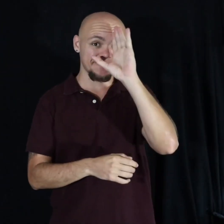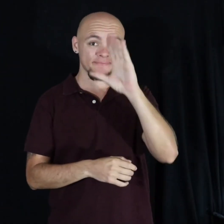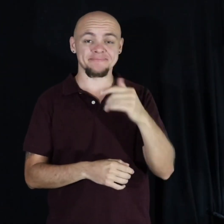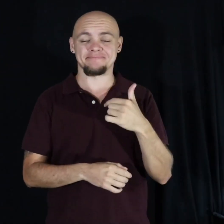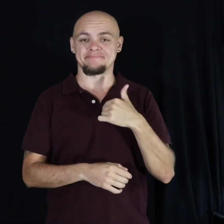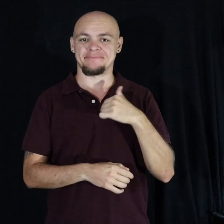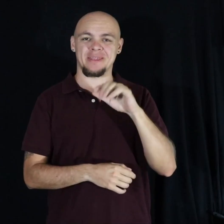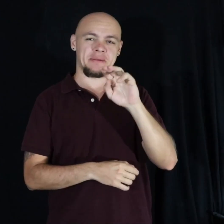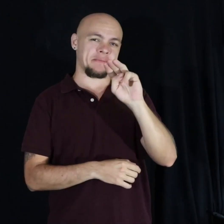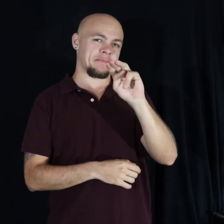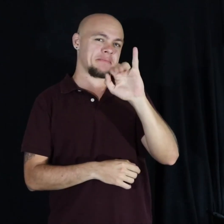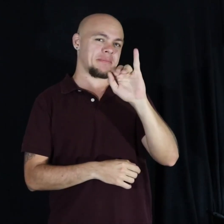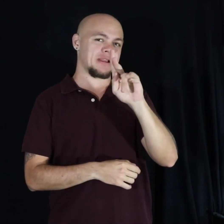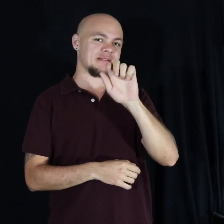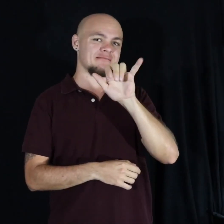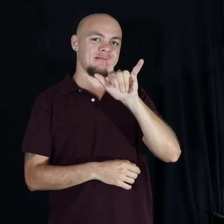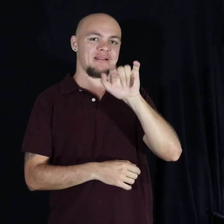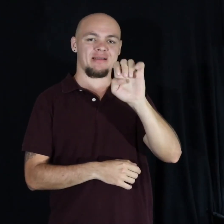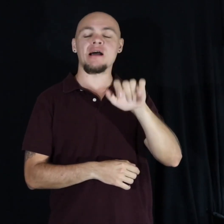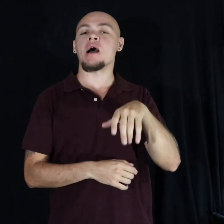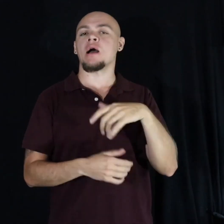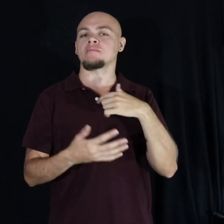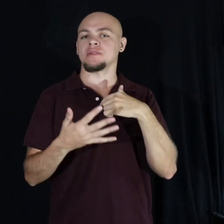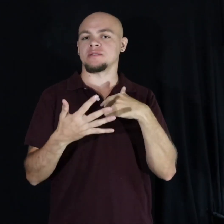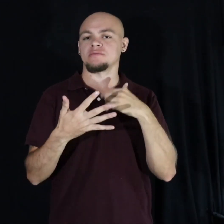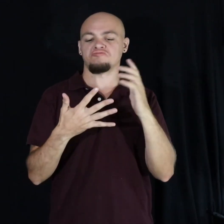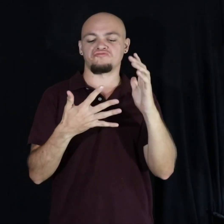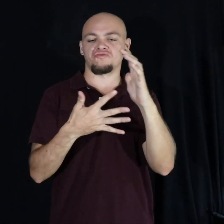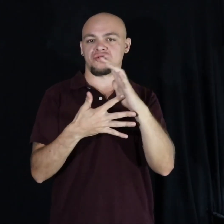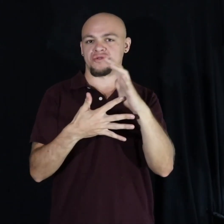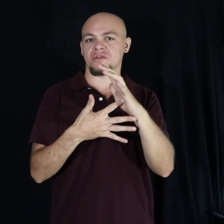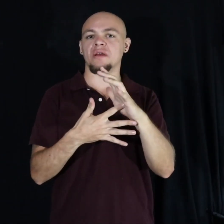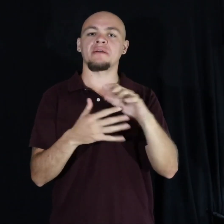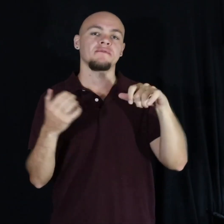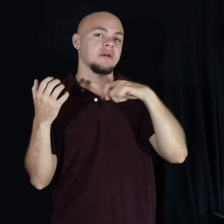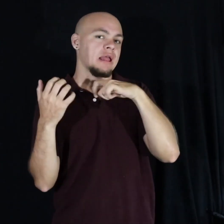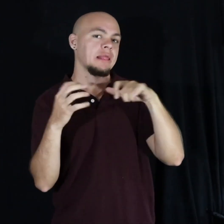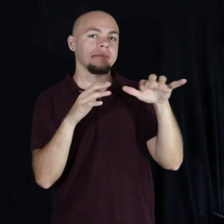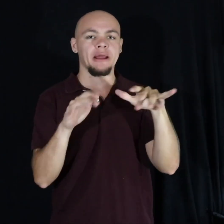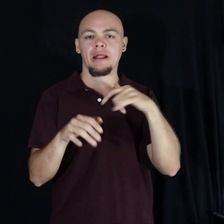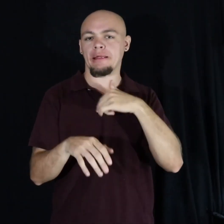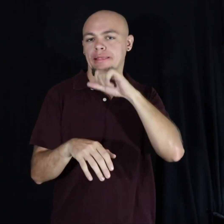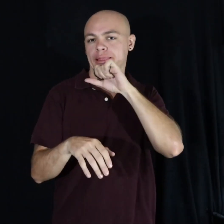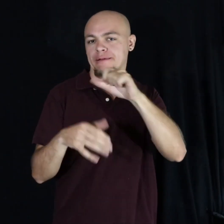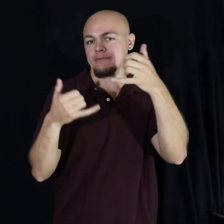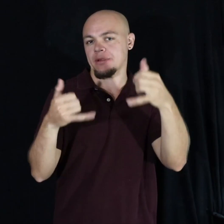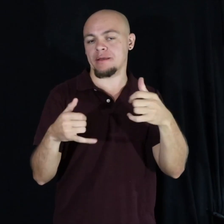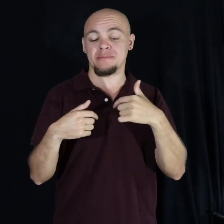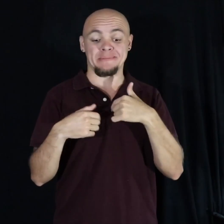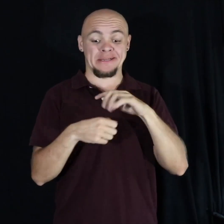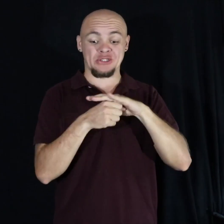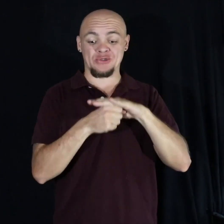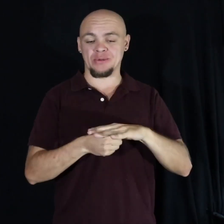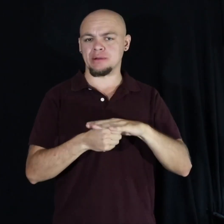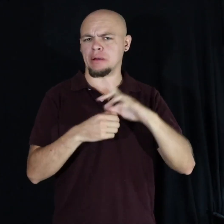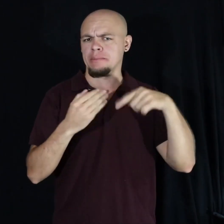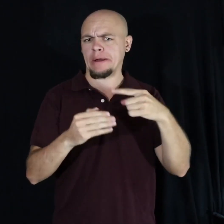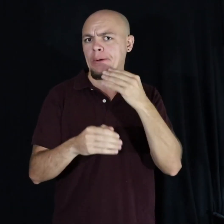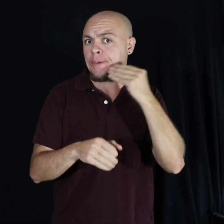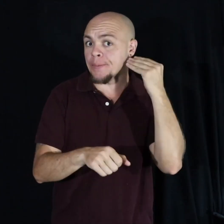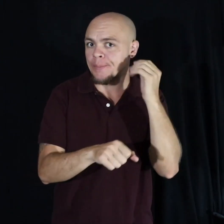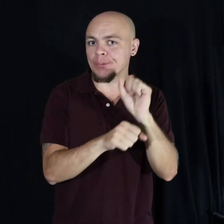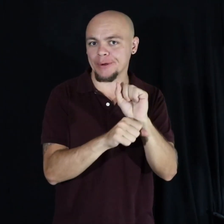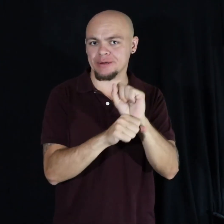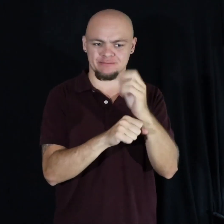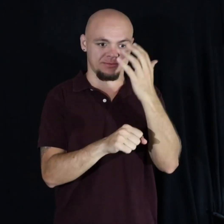I'm Michaela. I'm a junior in high school. I love to play the violin and piano, and I'm stressed. I'm stressed about homework